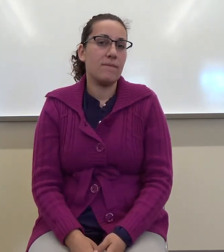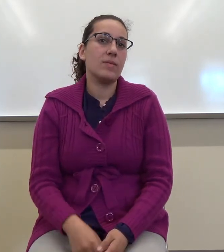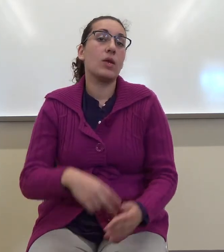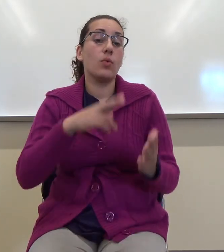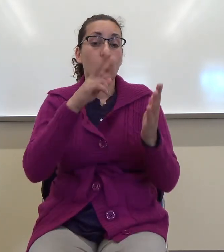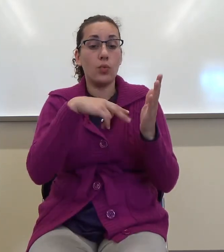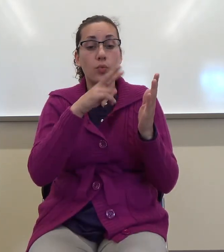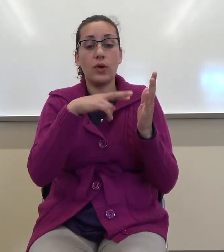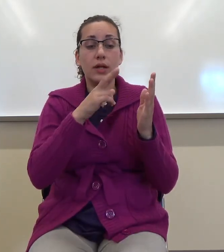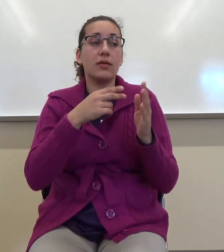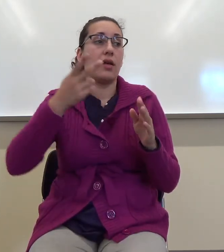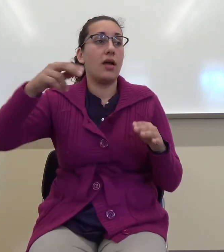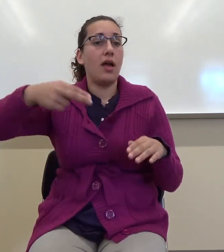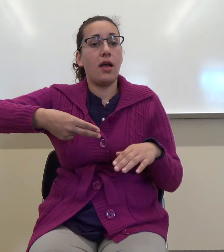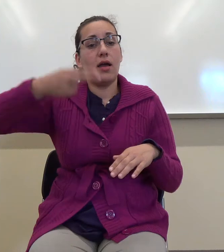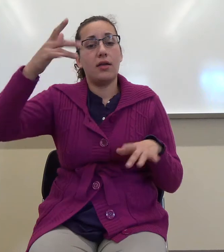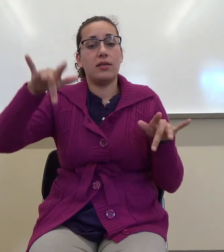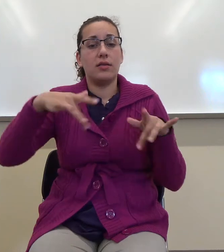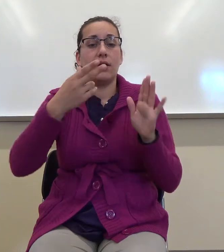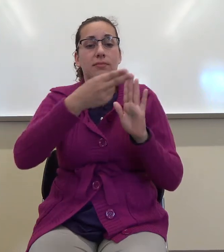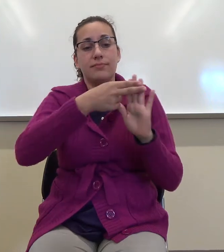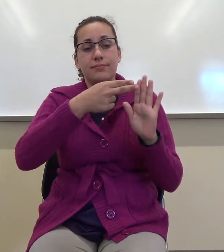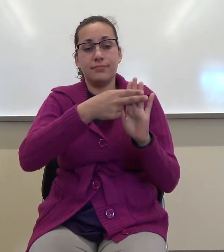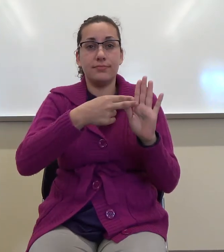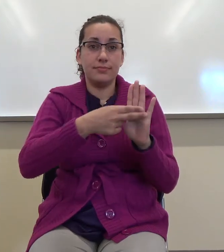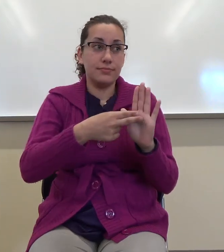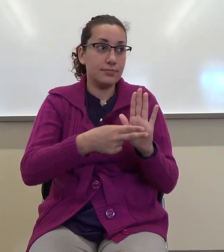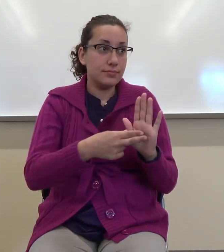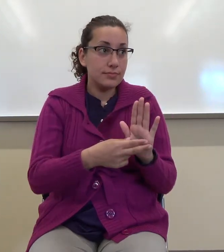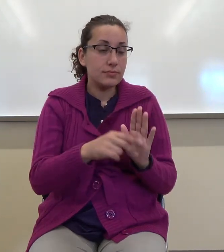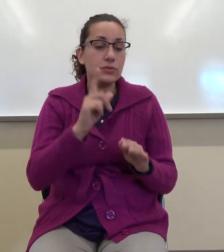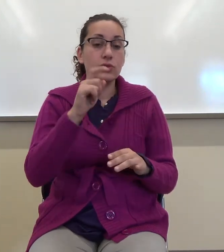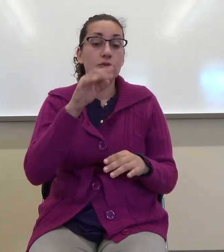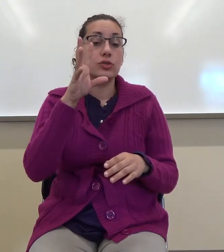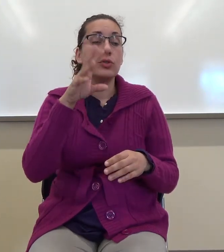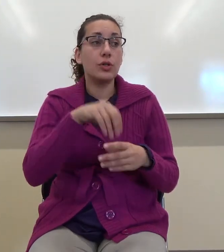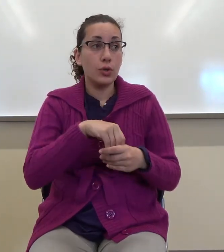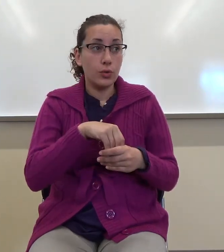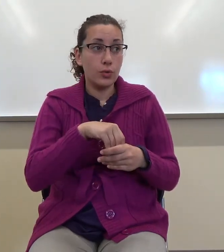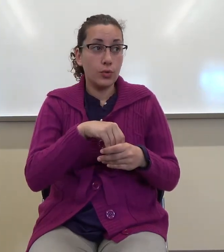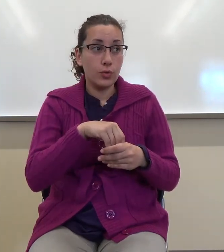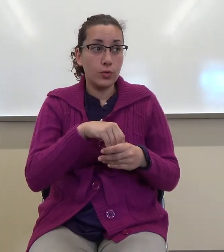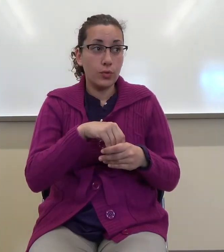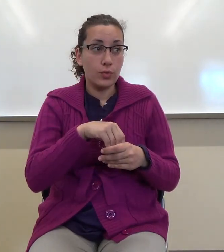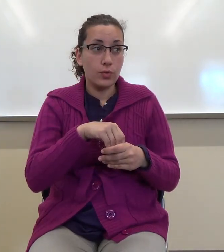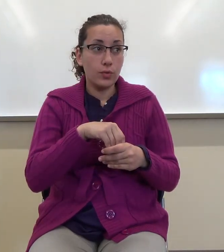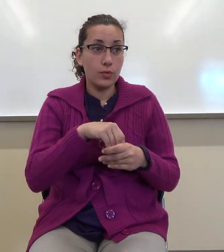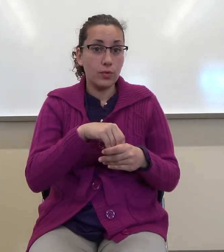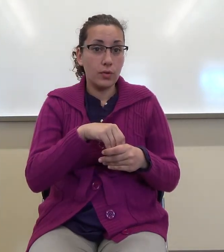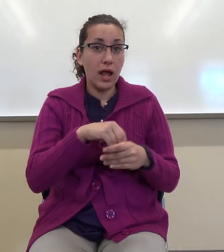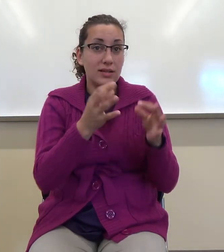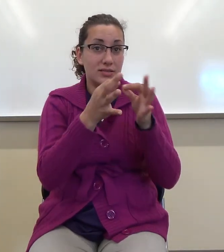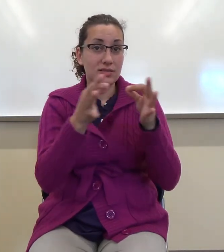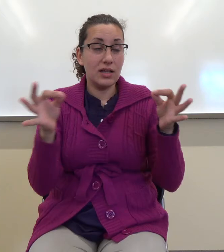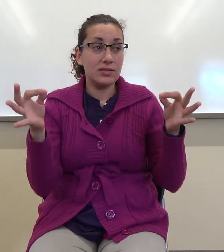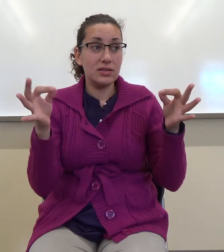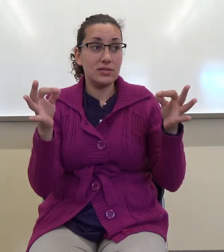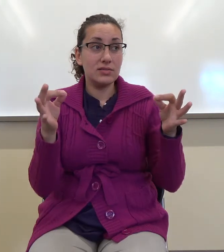Your annotation should include an indication that you understand what the topic